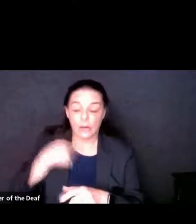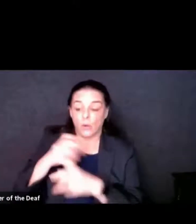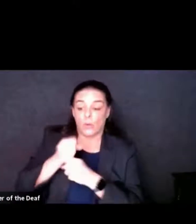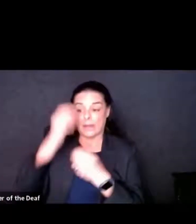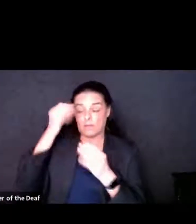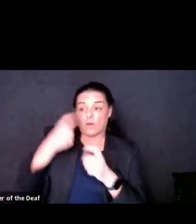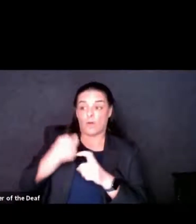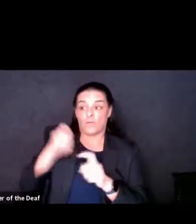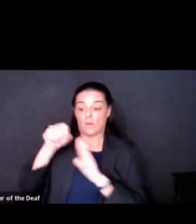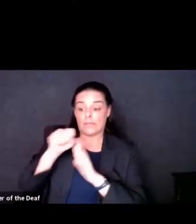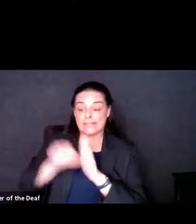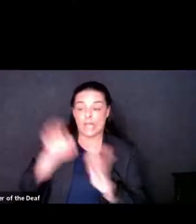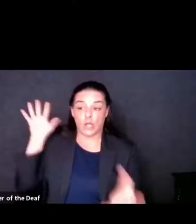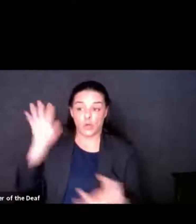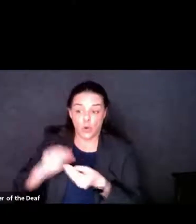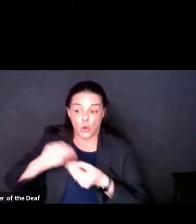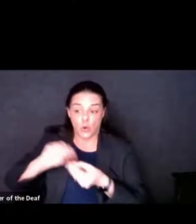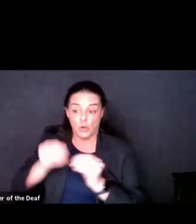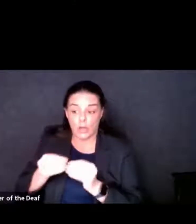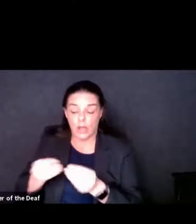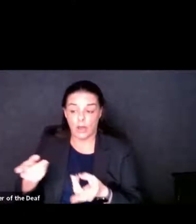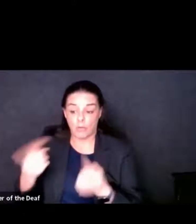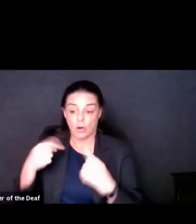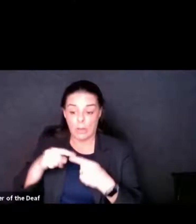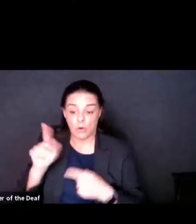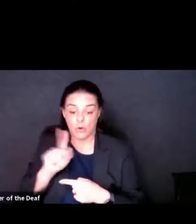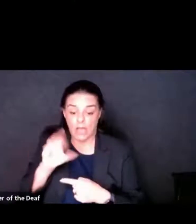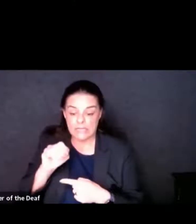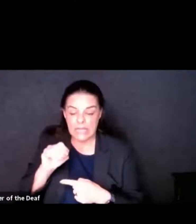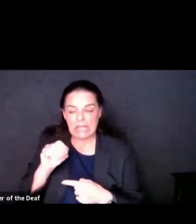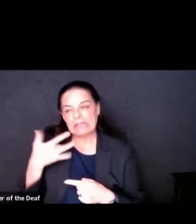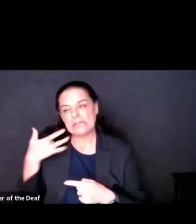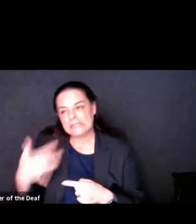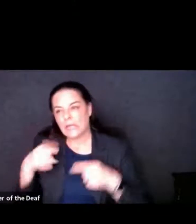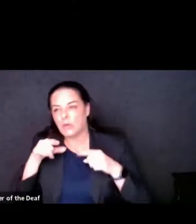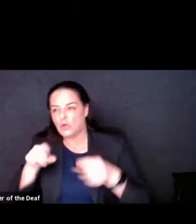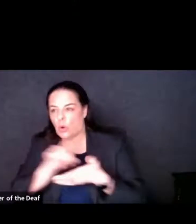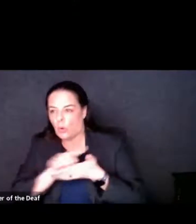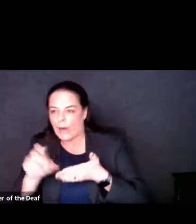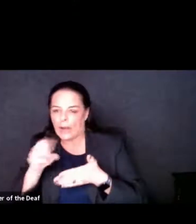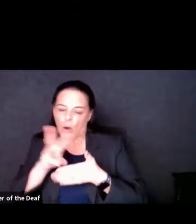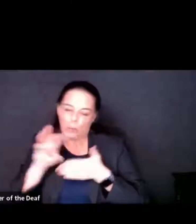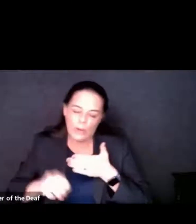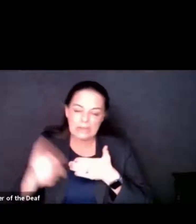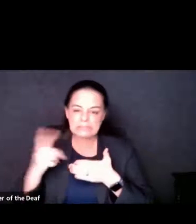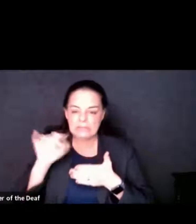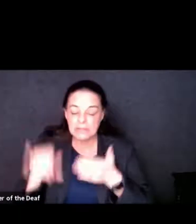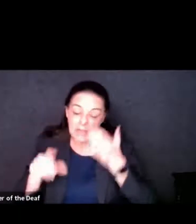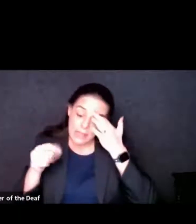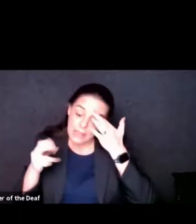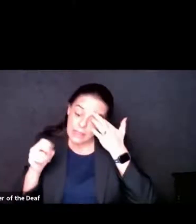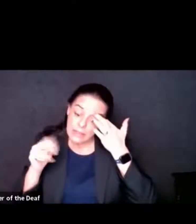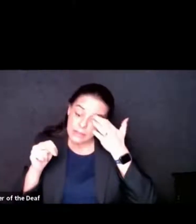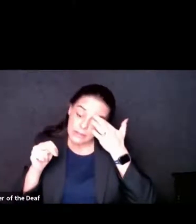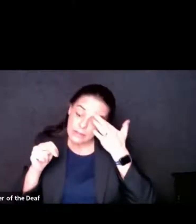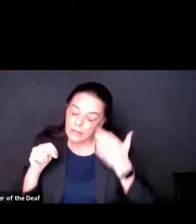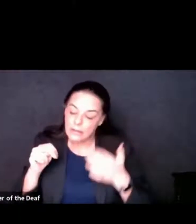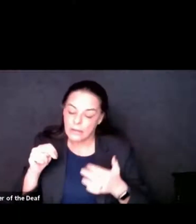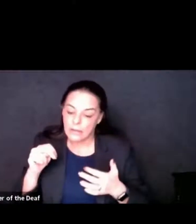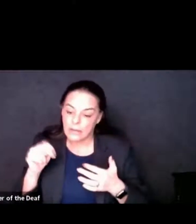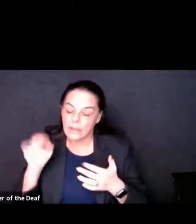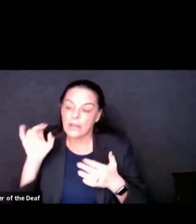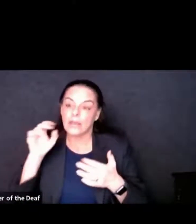of doses coming to Knox County, usually at the end of the week or over the weekend or sometime like that. And then it's divided among